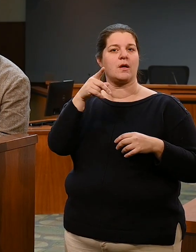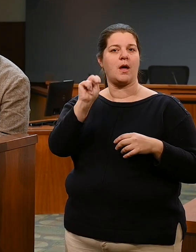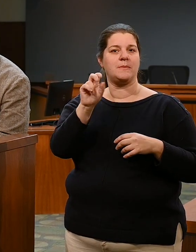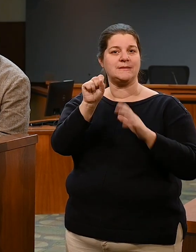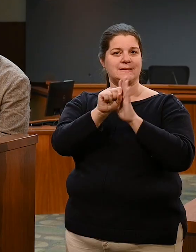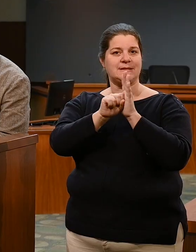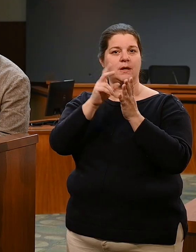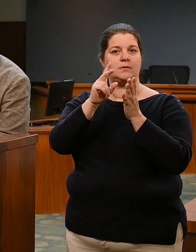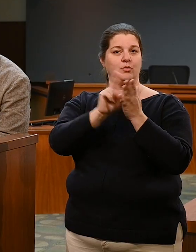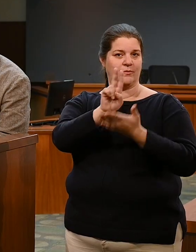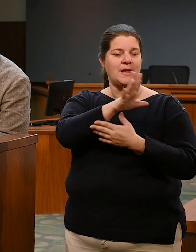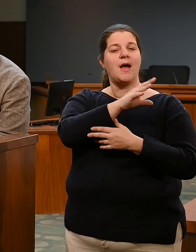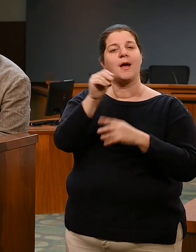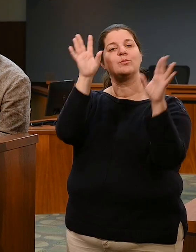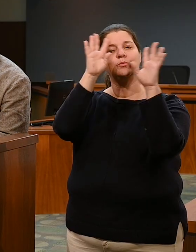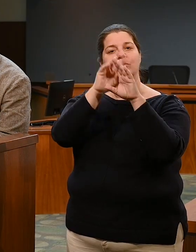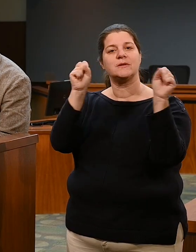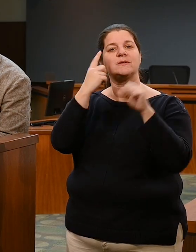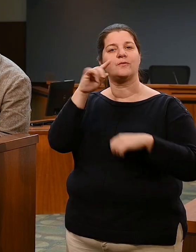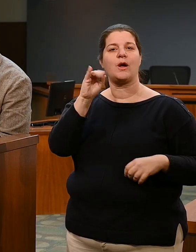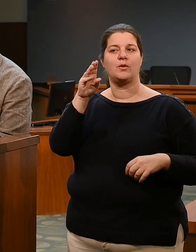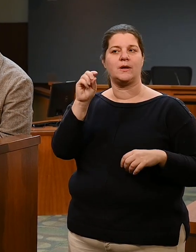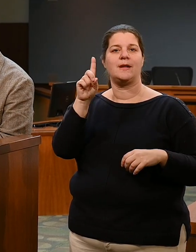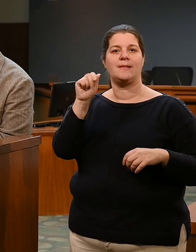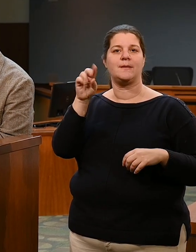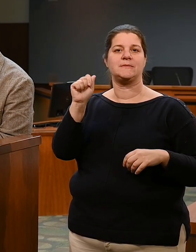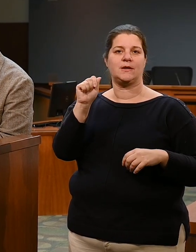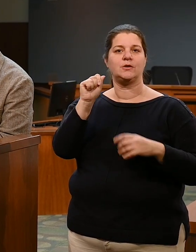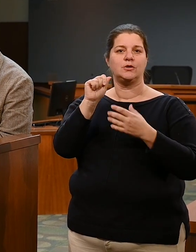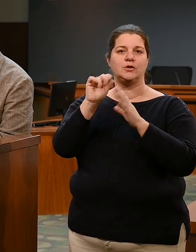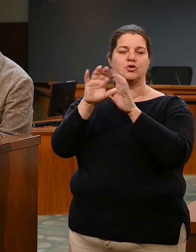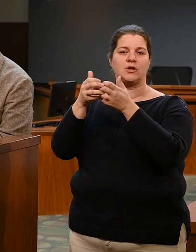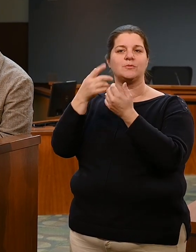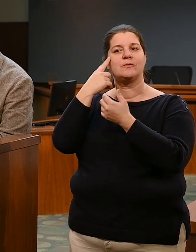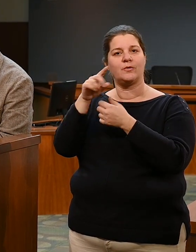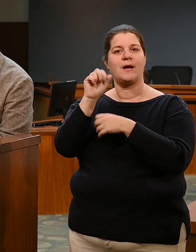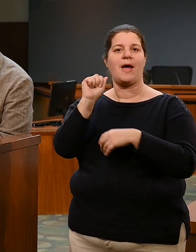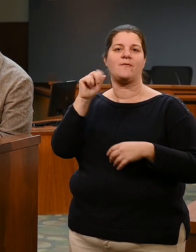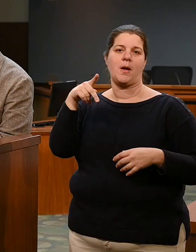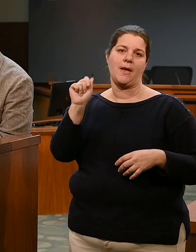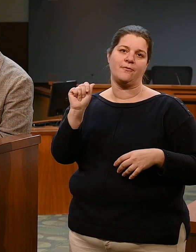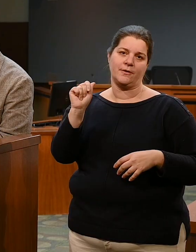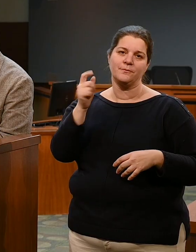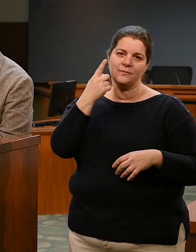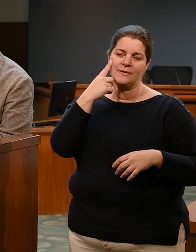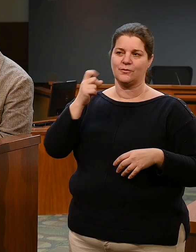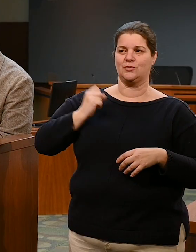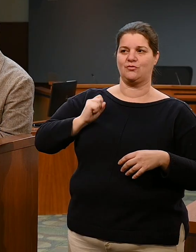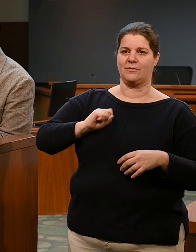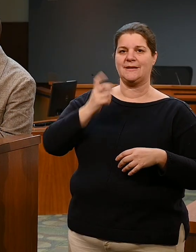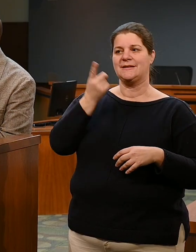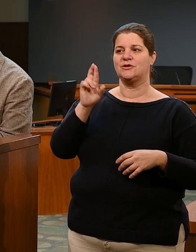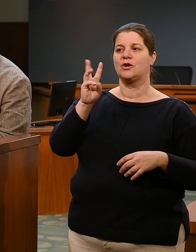as well as president of the Iota Lambda Omega chapter of Alpha Kappa Alpha Sorority Incorporated.